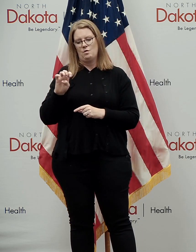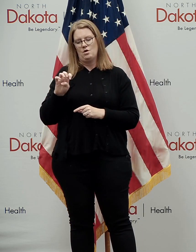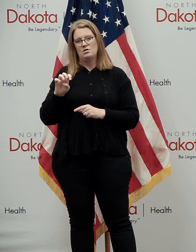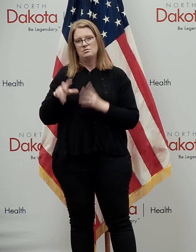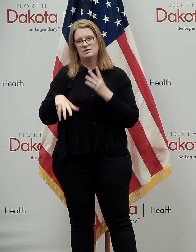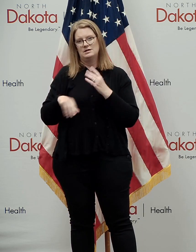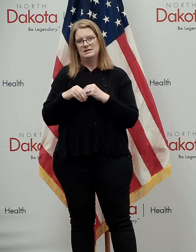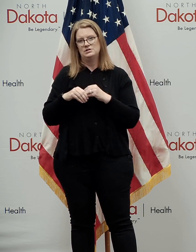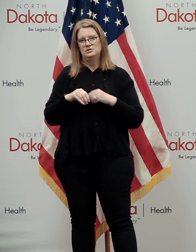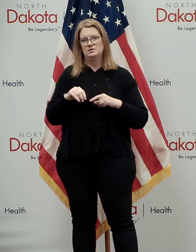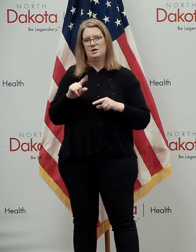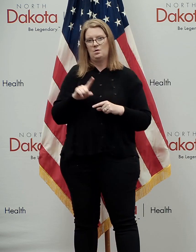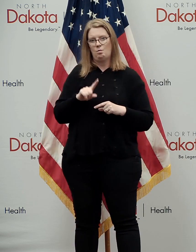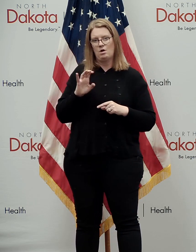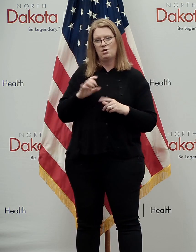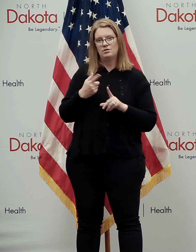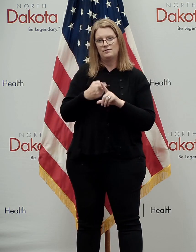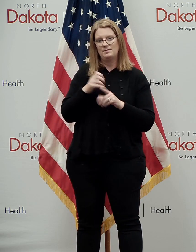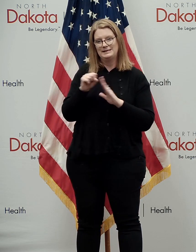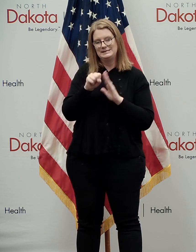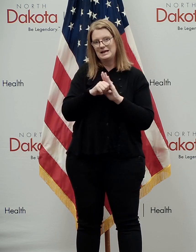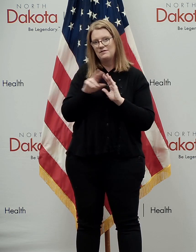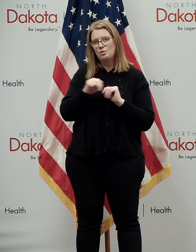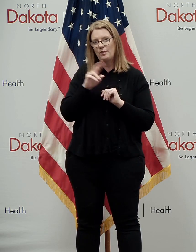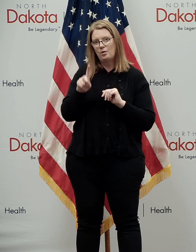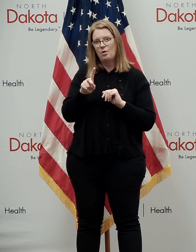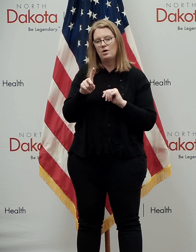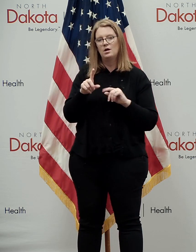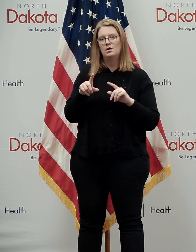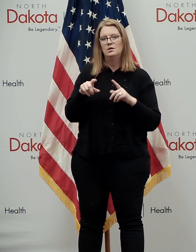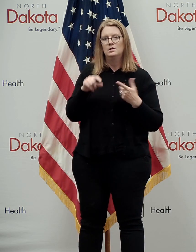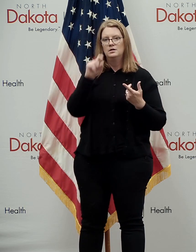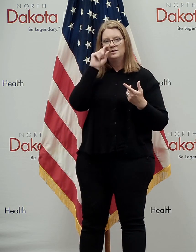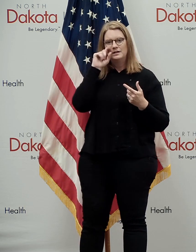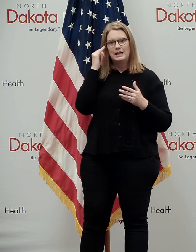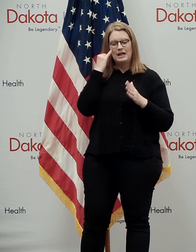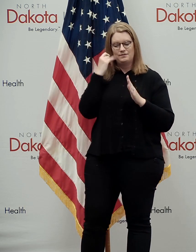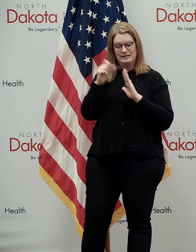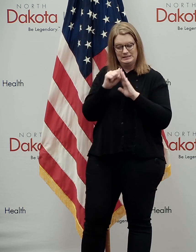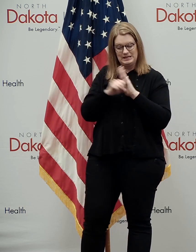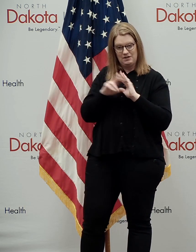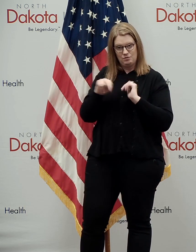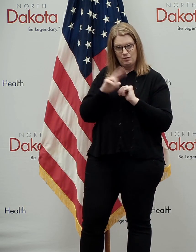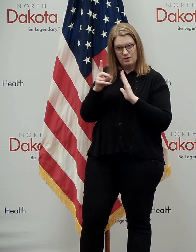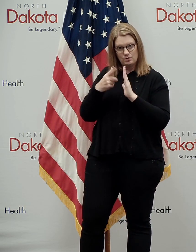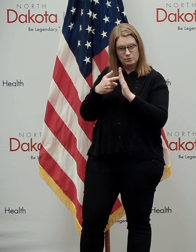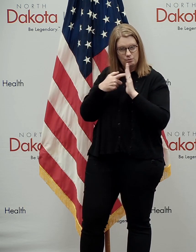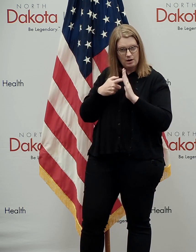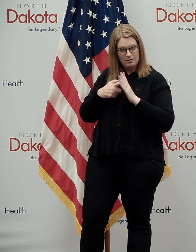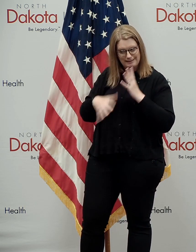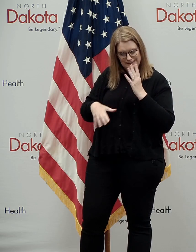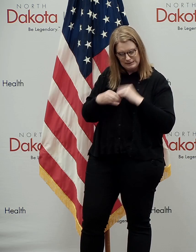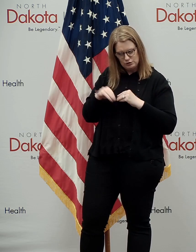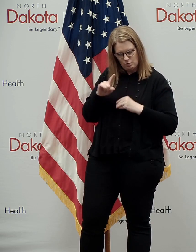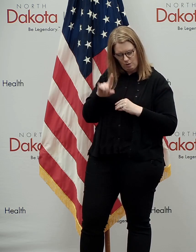and $100 of it is from the state of North Dakota. If the state of North Dakota was quote, required to do that, that could be